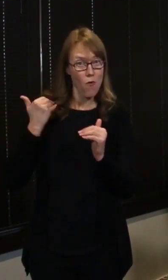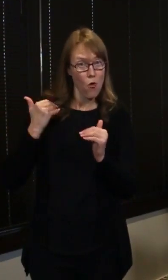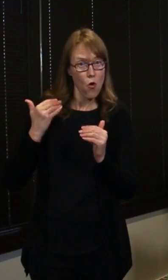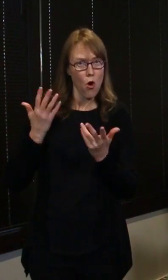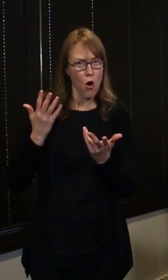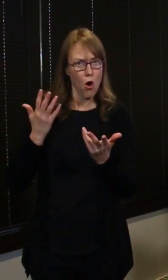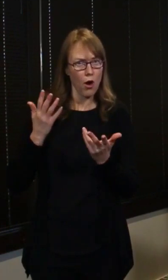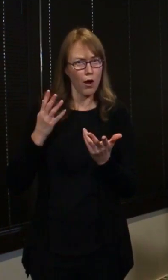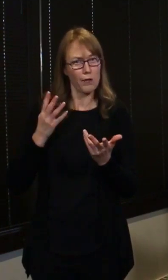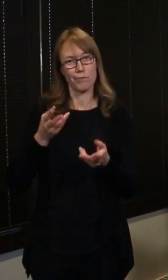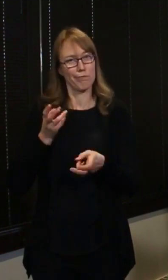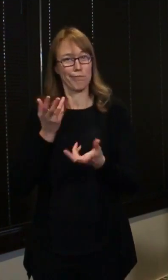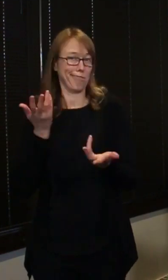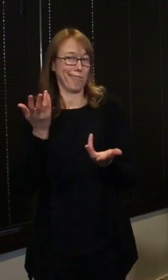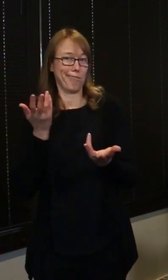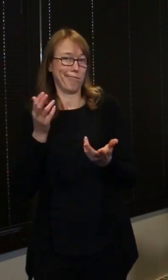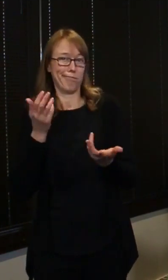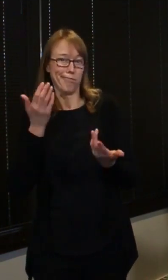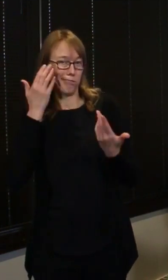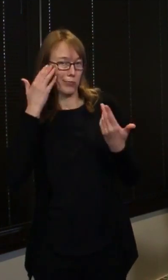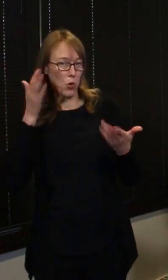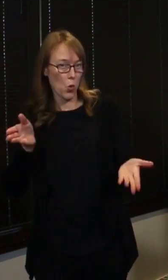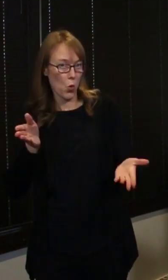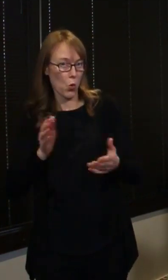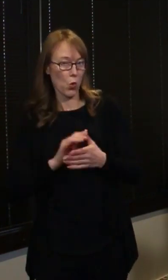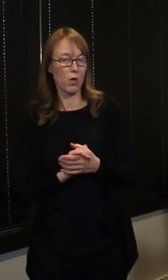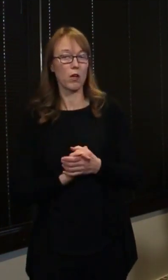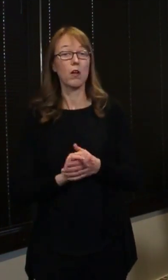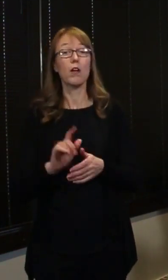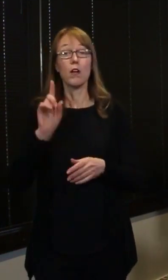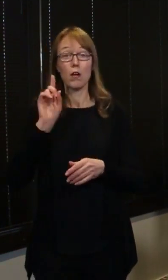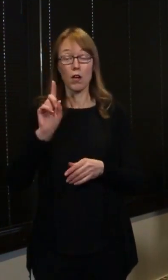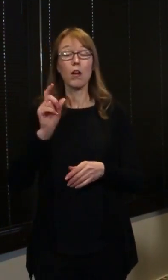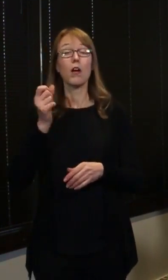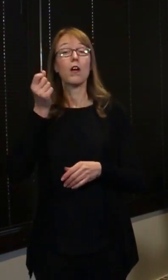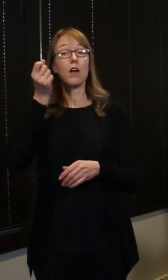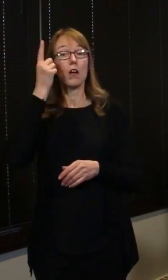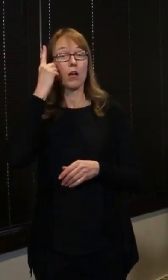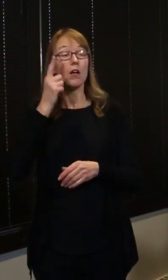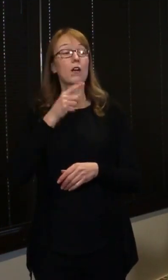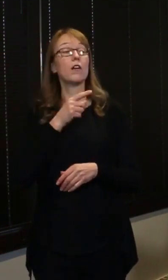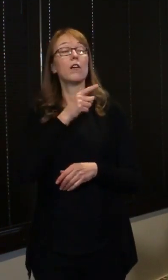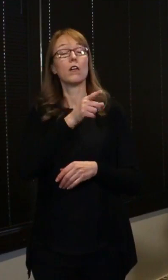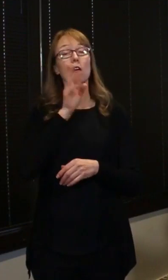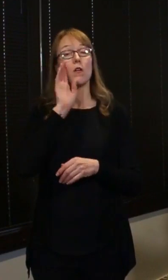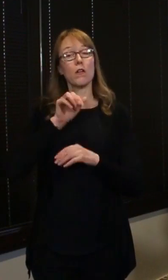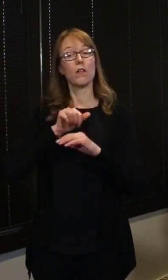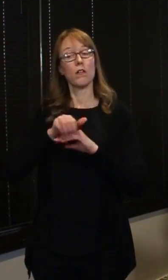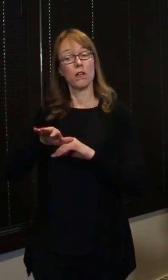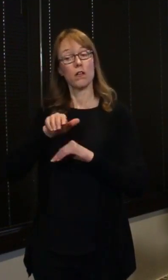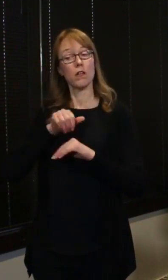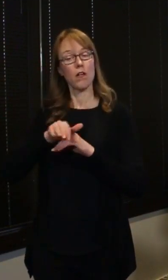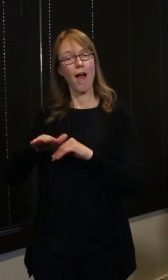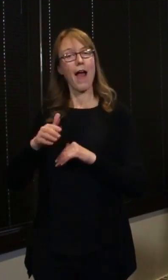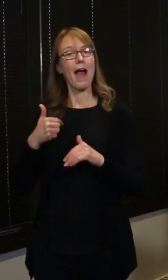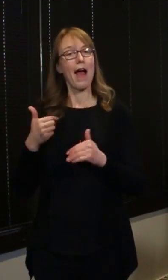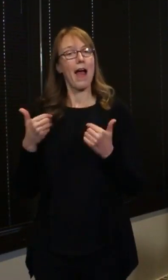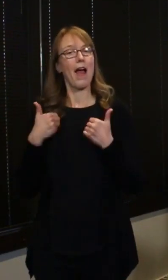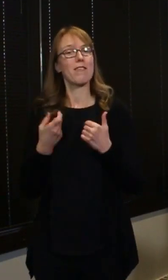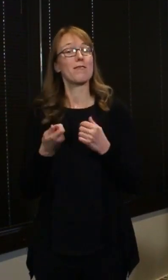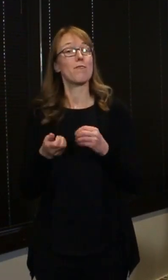is it does give us some certainty on the number of doses that we're going to receive, which is very